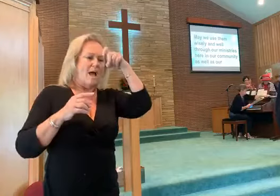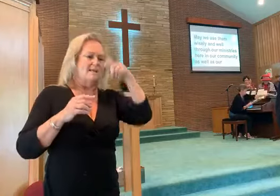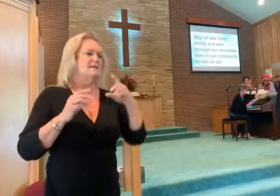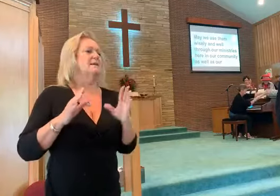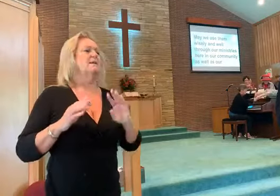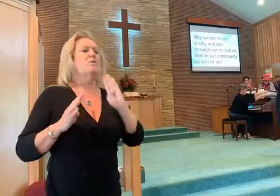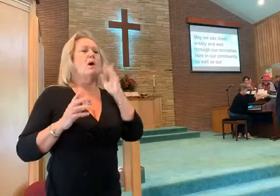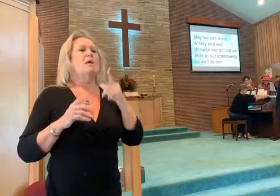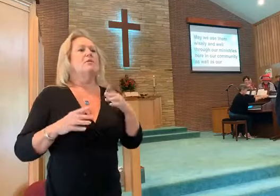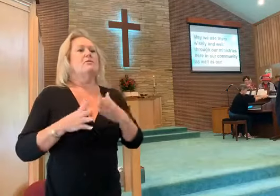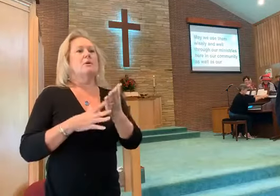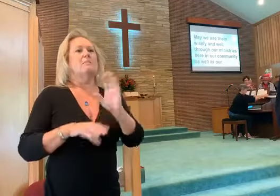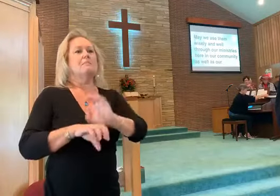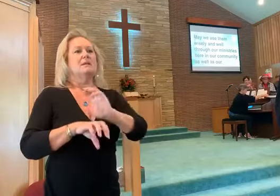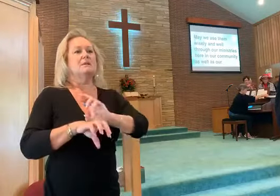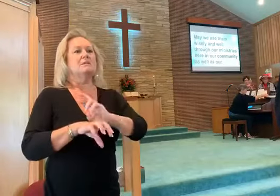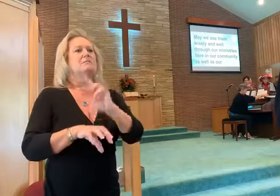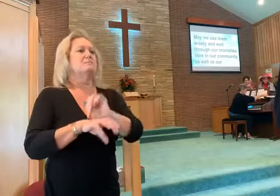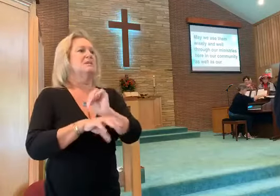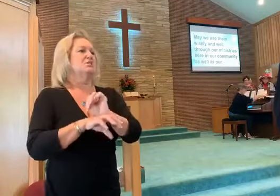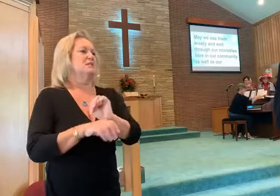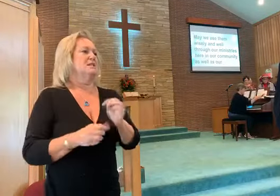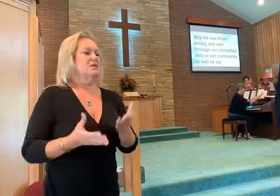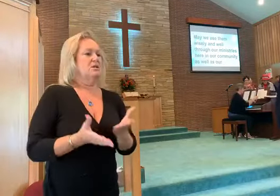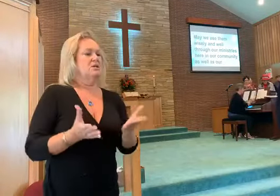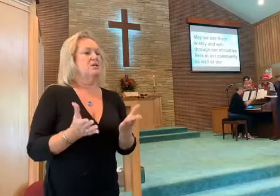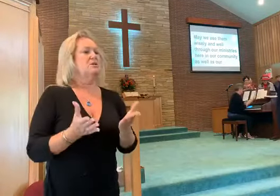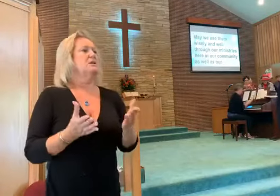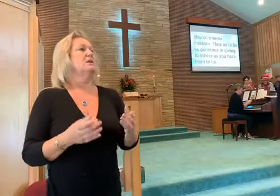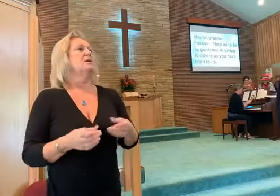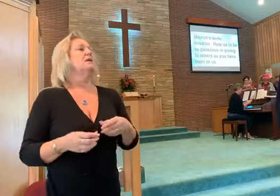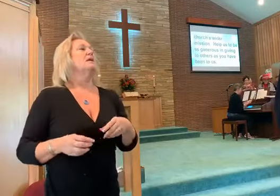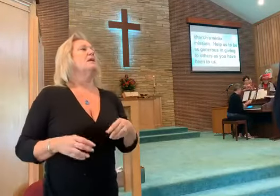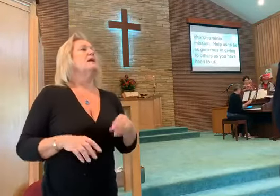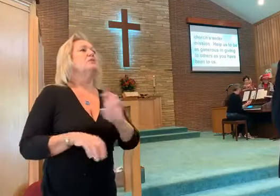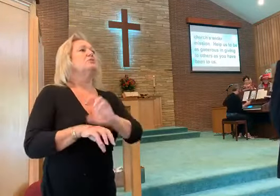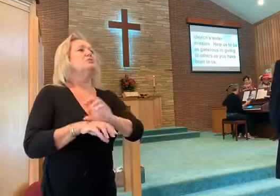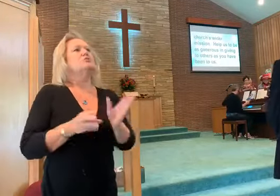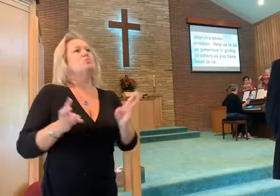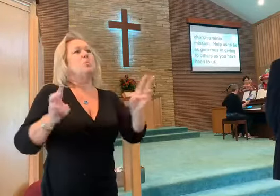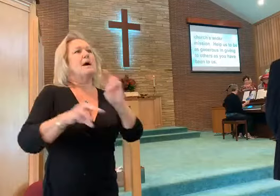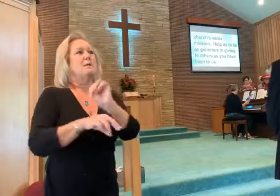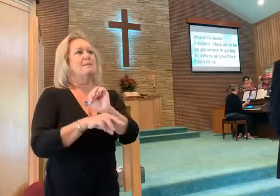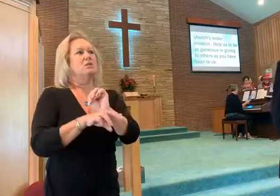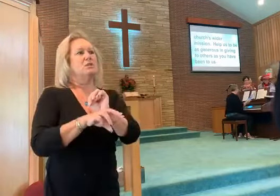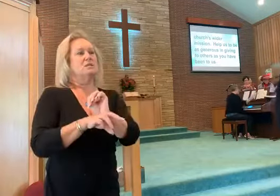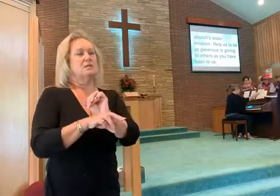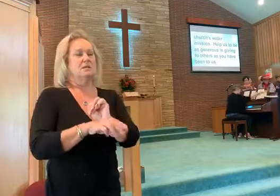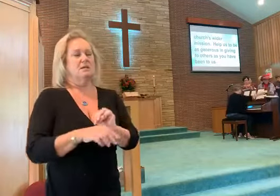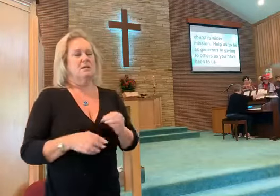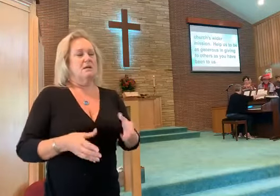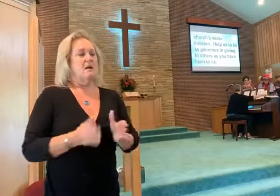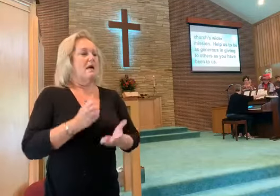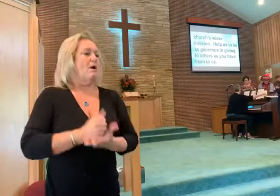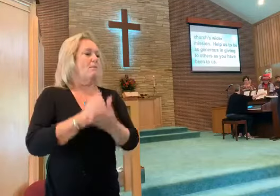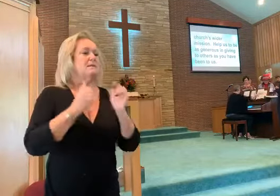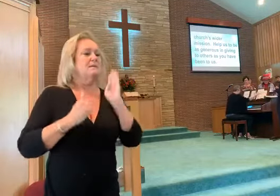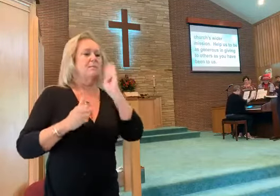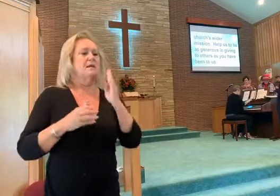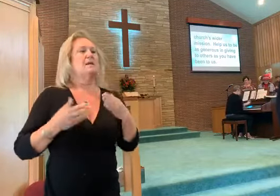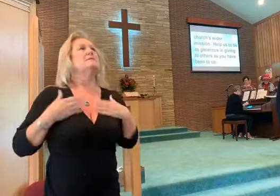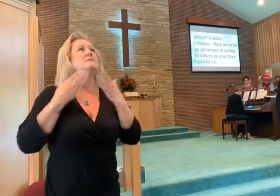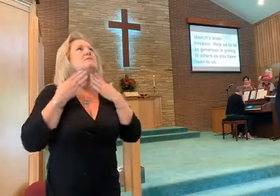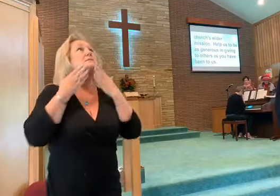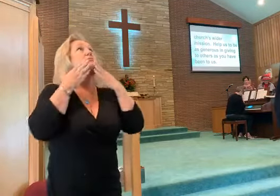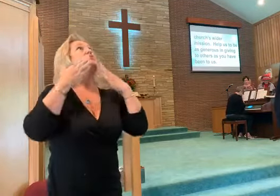through our ministries here in our community, as well as our church's wider mission. Help us to be as